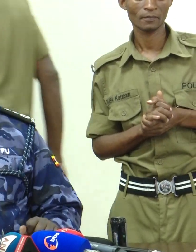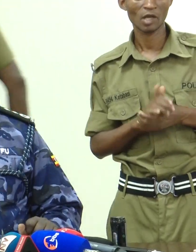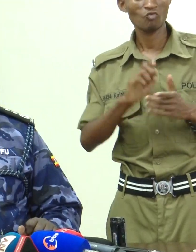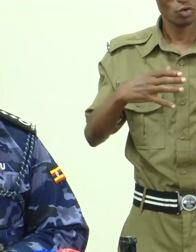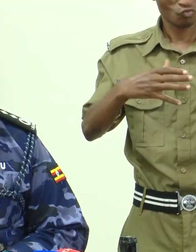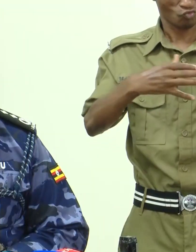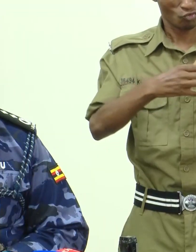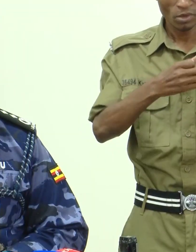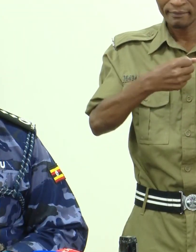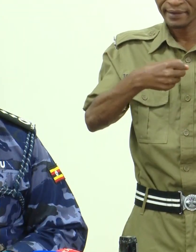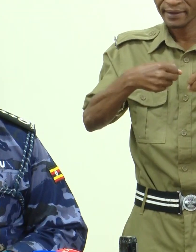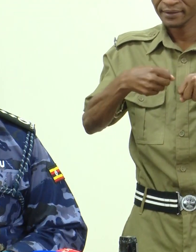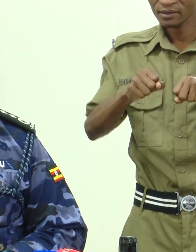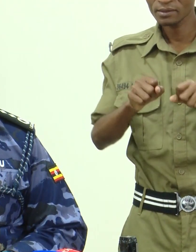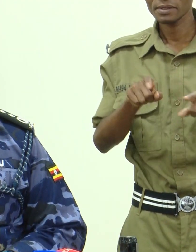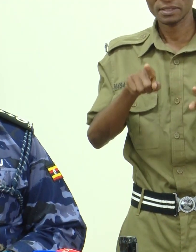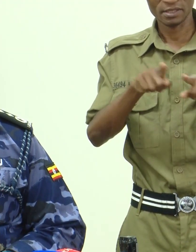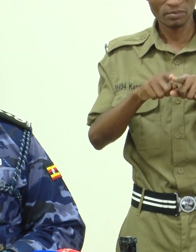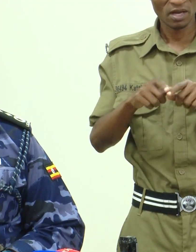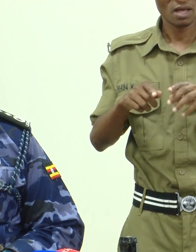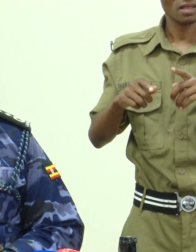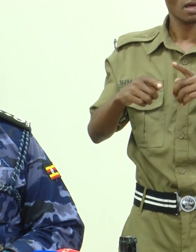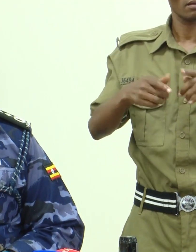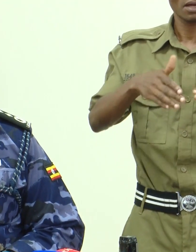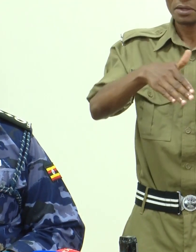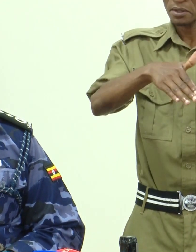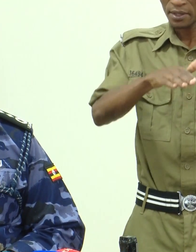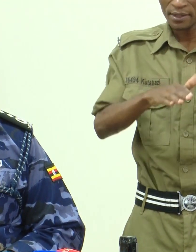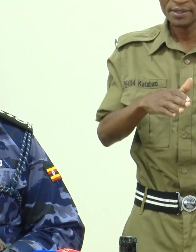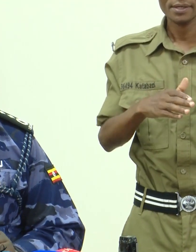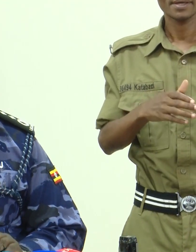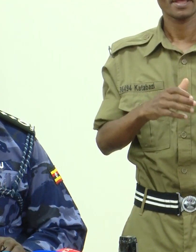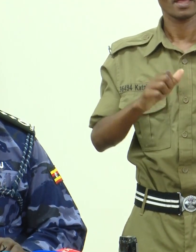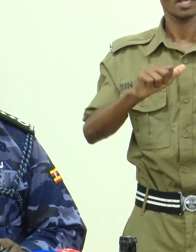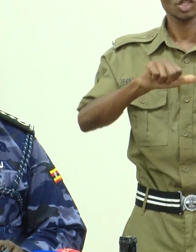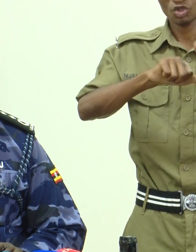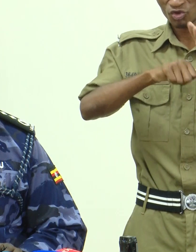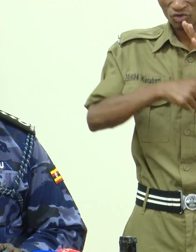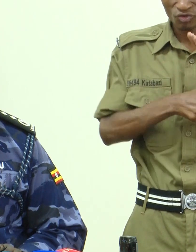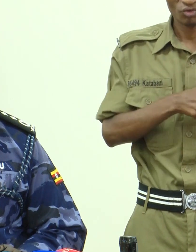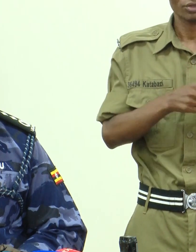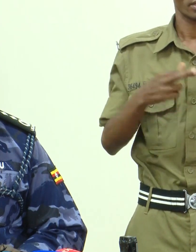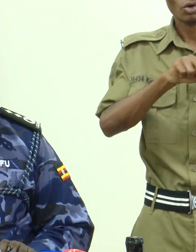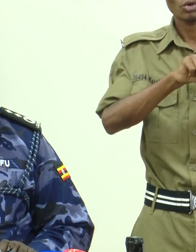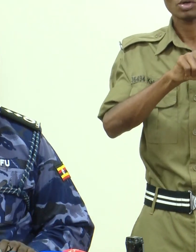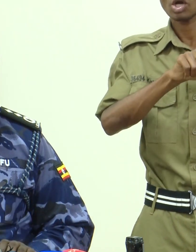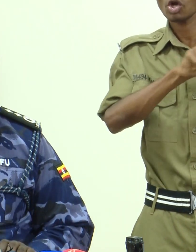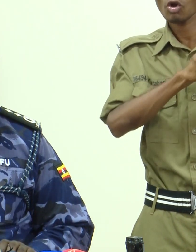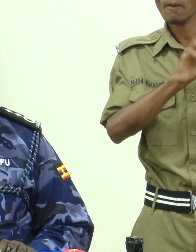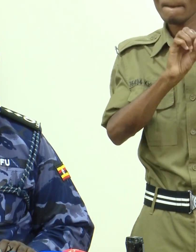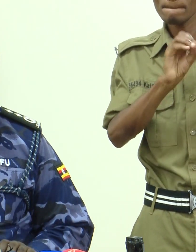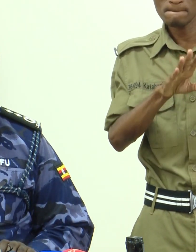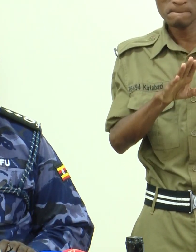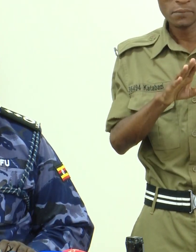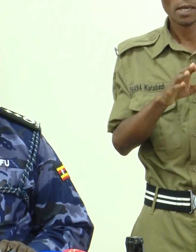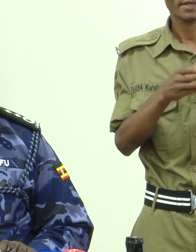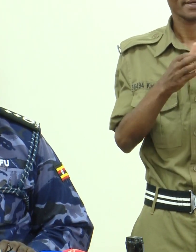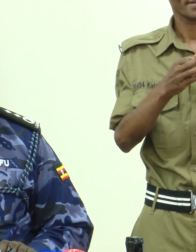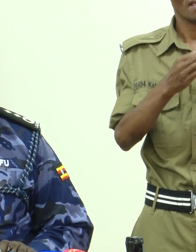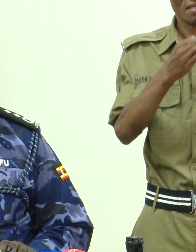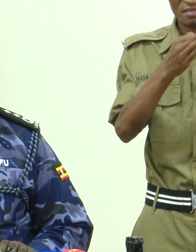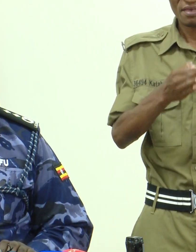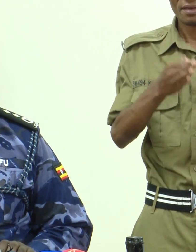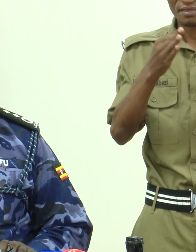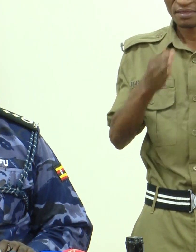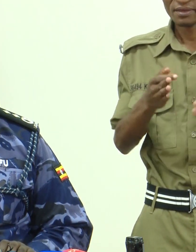murder. And other deadly plots against Ugandans and other citizens in the country. These 8 were found